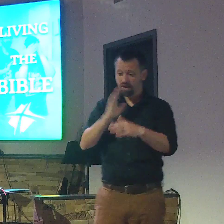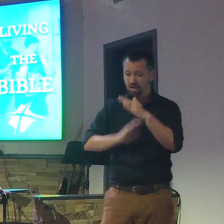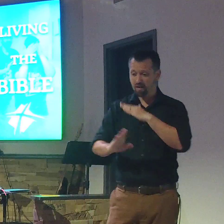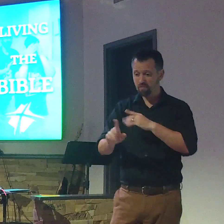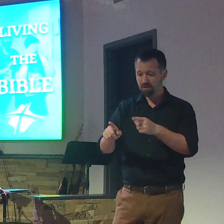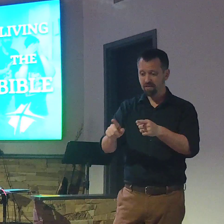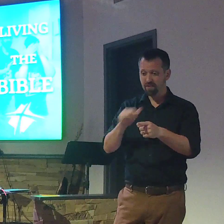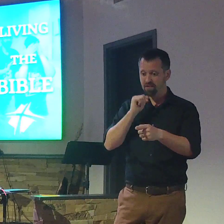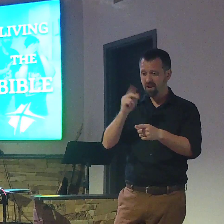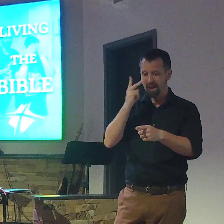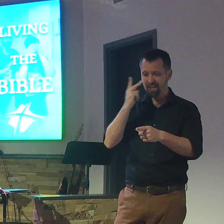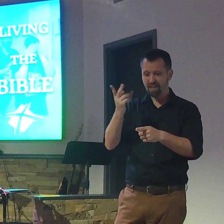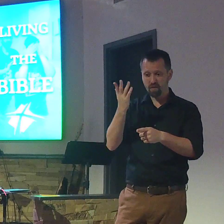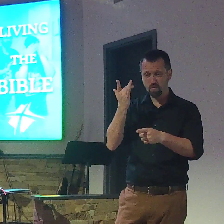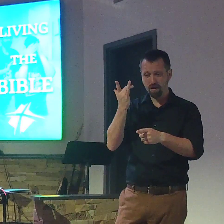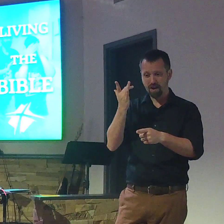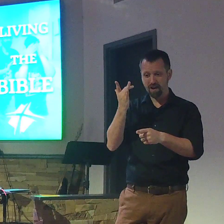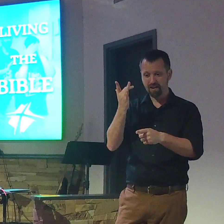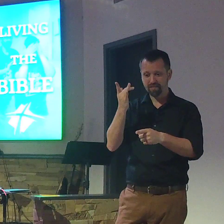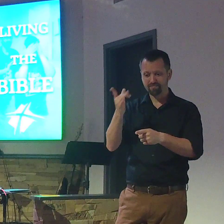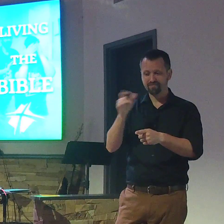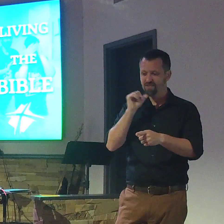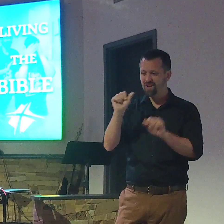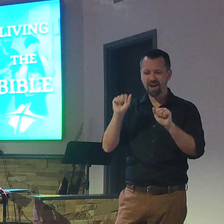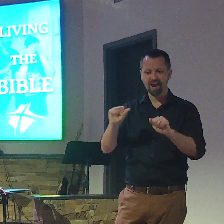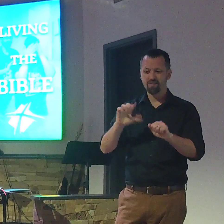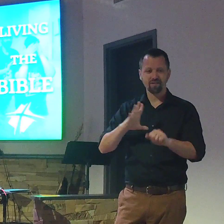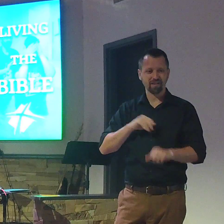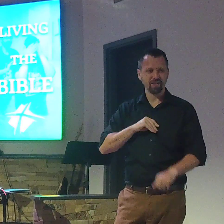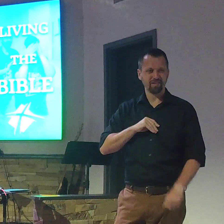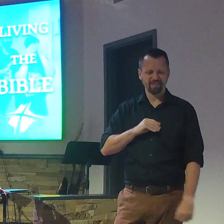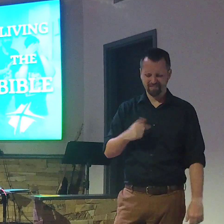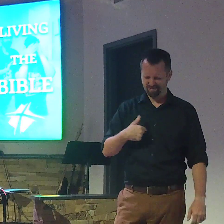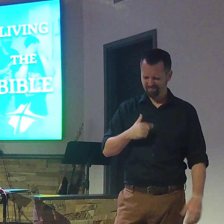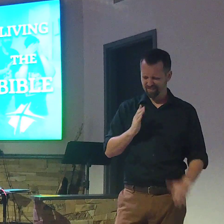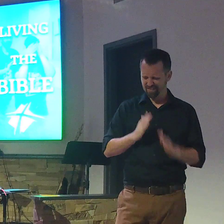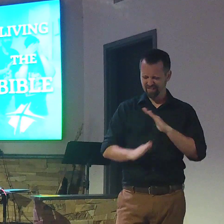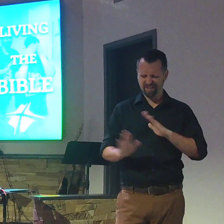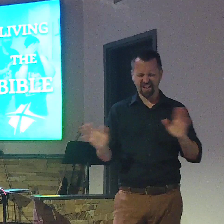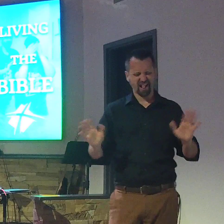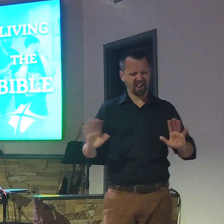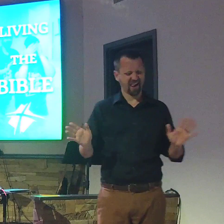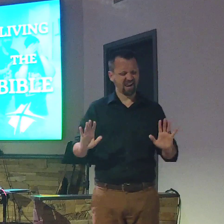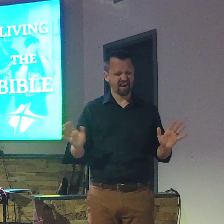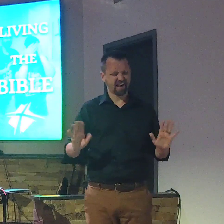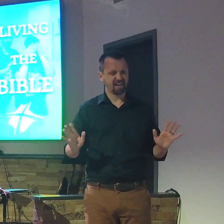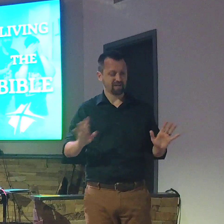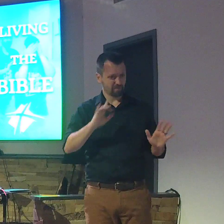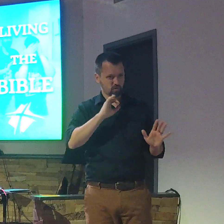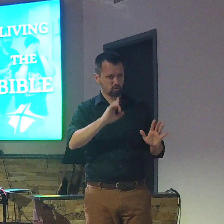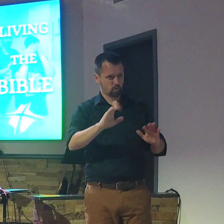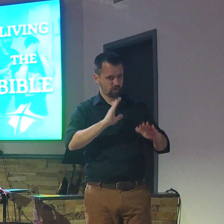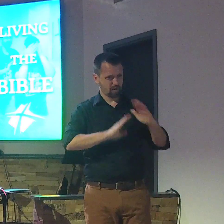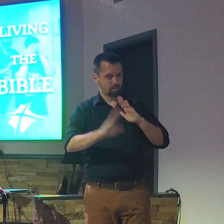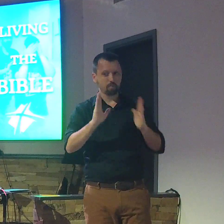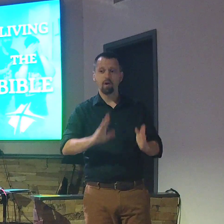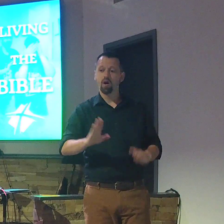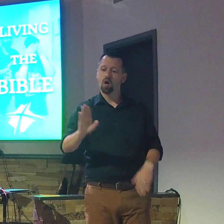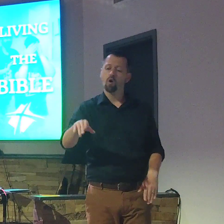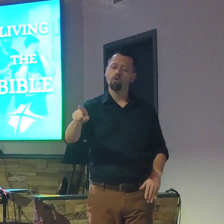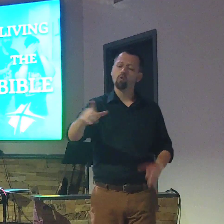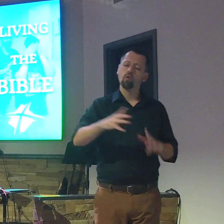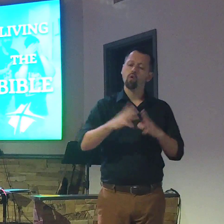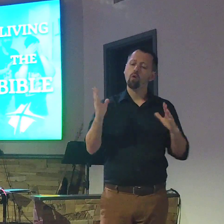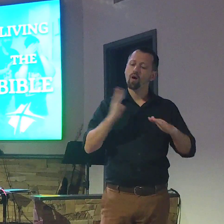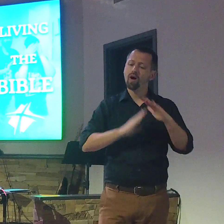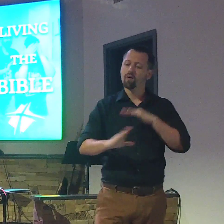they're incapable of acknowledging it. They won't confirm. If a humble person, you know, is told that they're being humble,